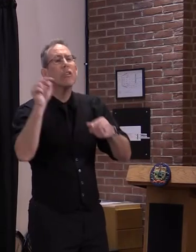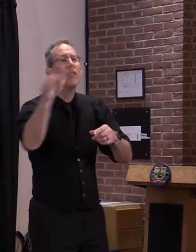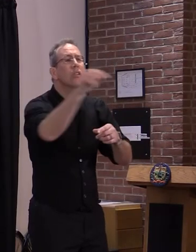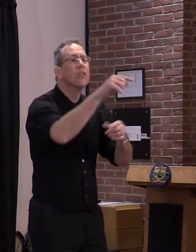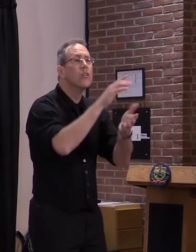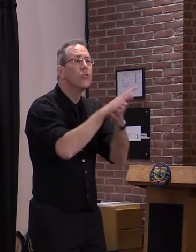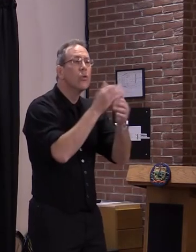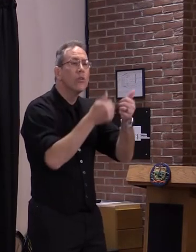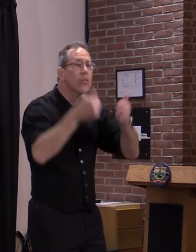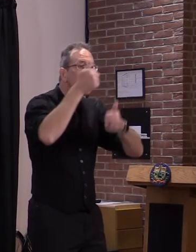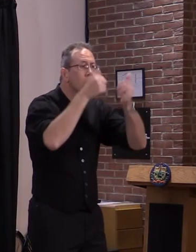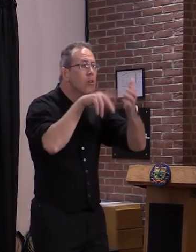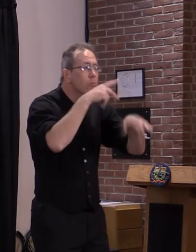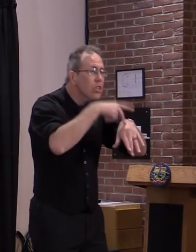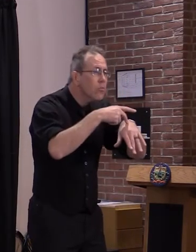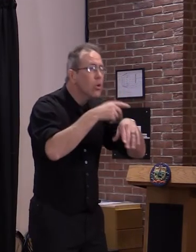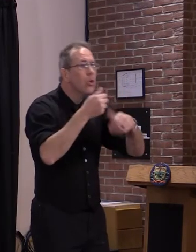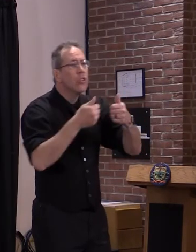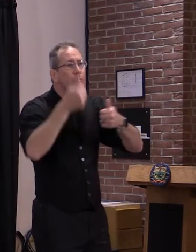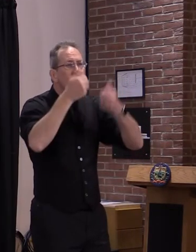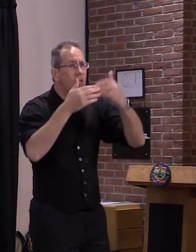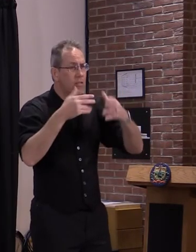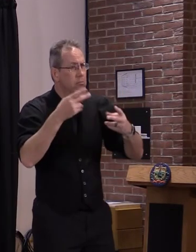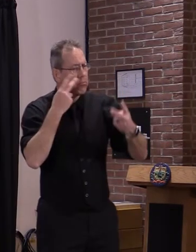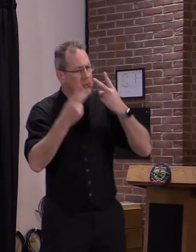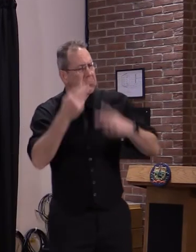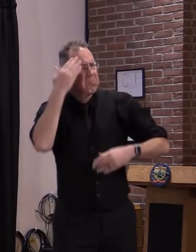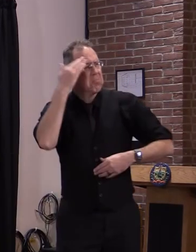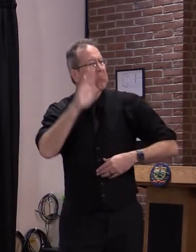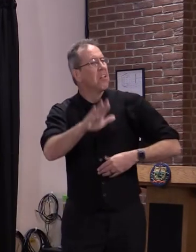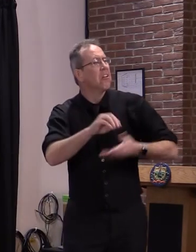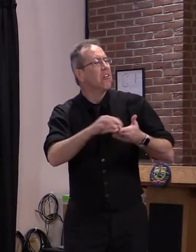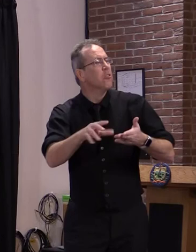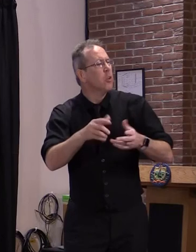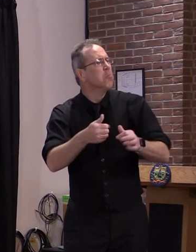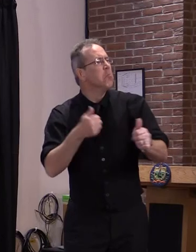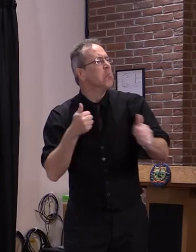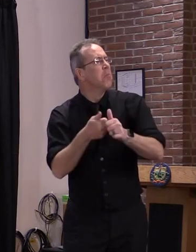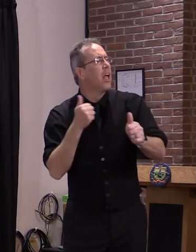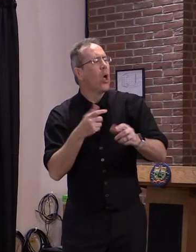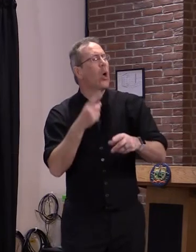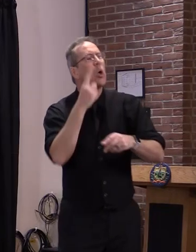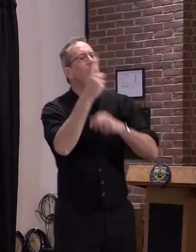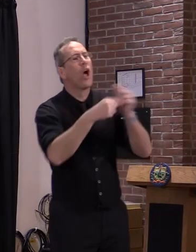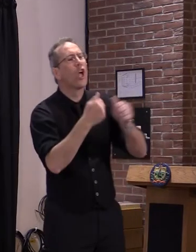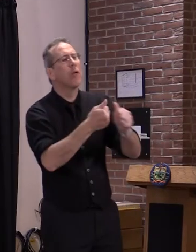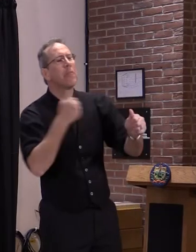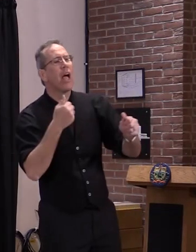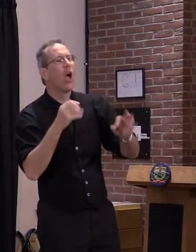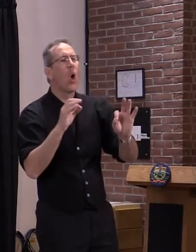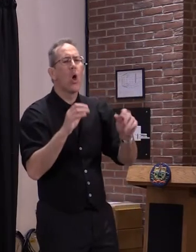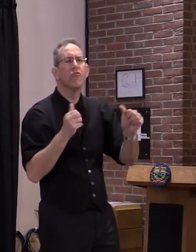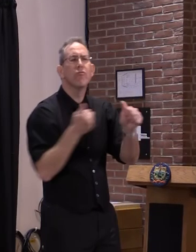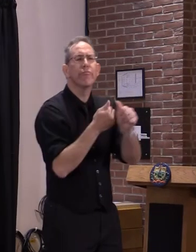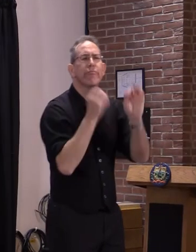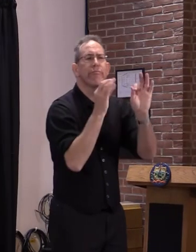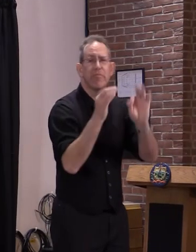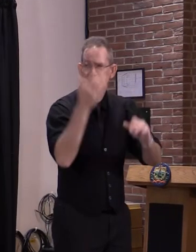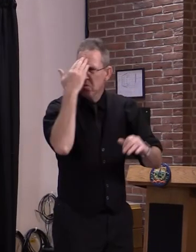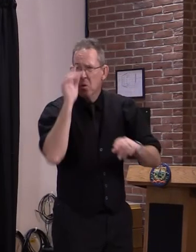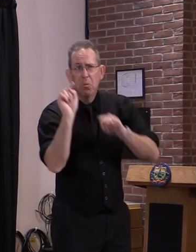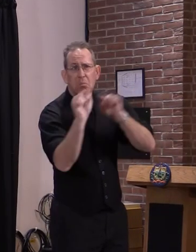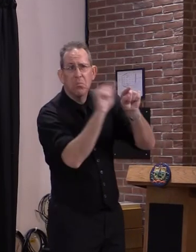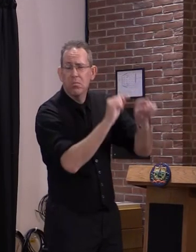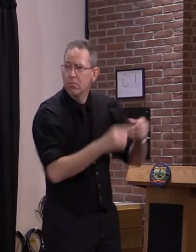the variant surges and that shift in thinking hasn't yet happened? Yeah, I think the shift